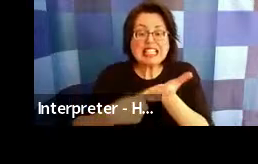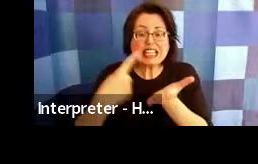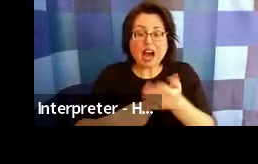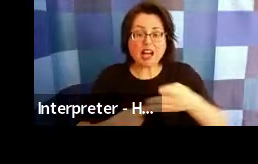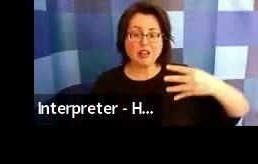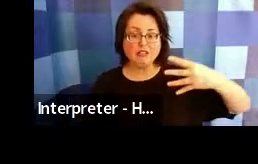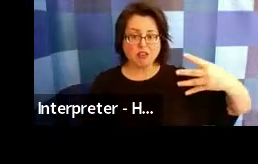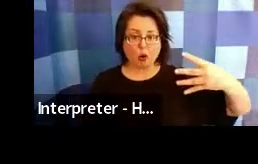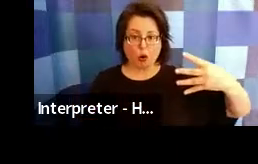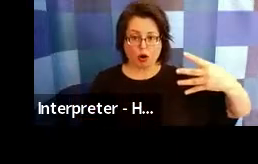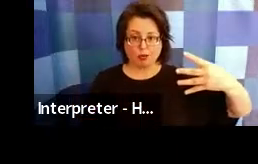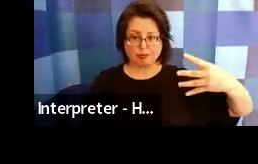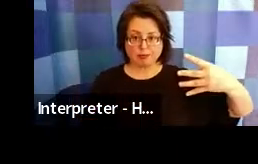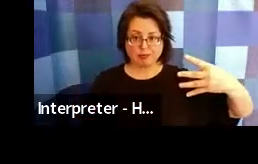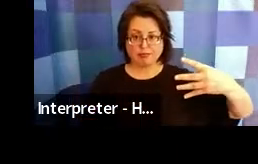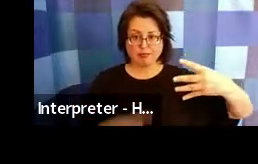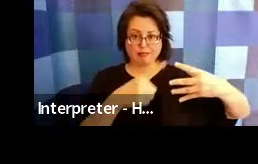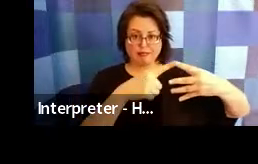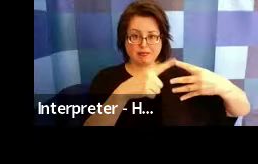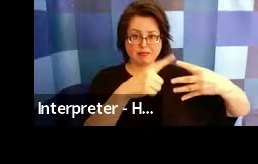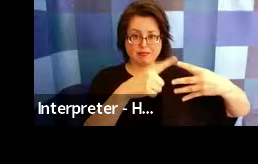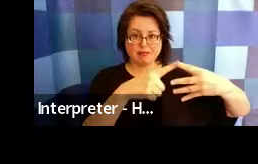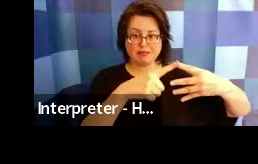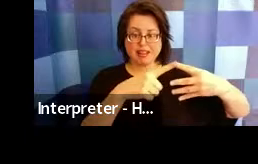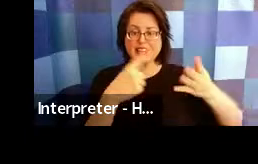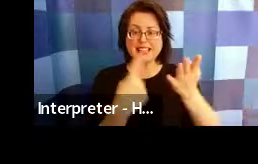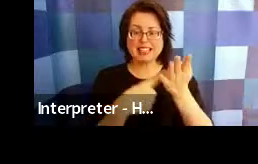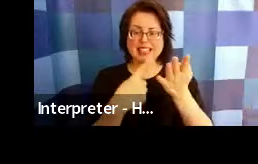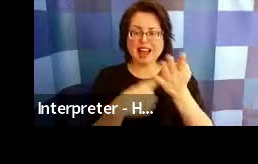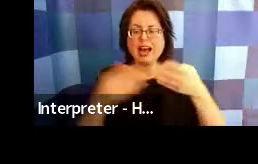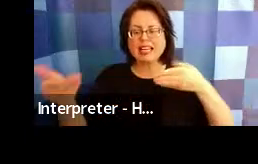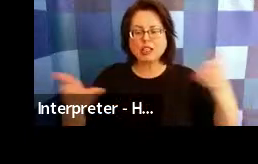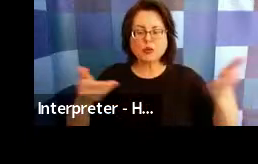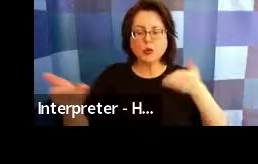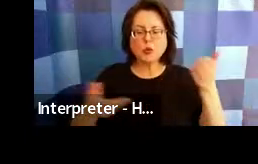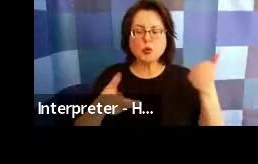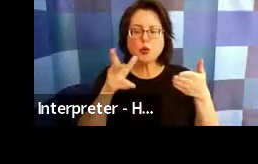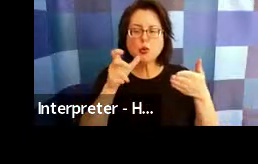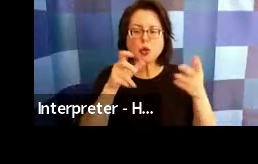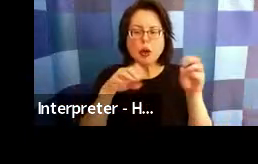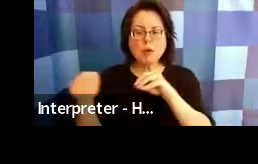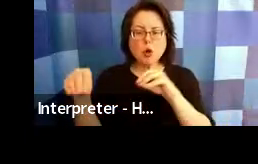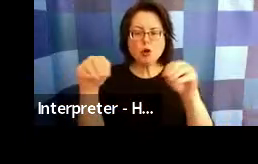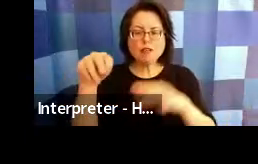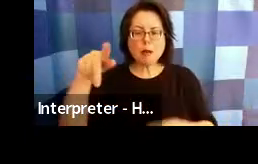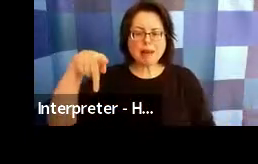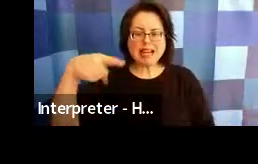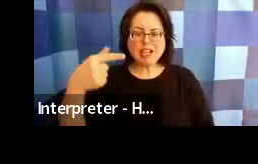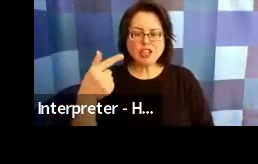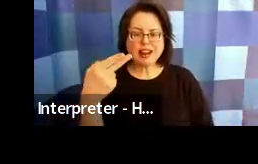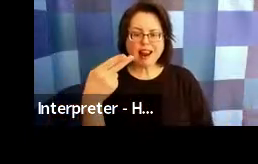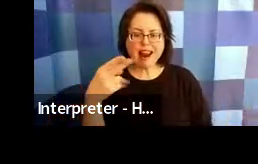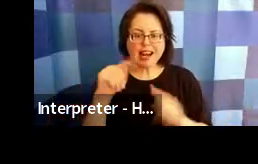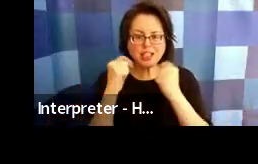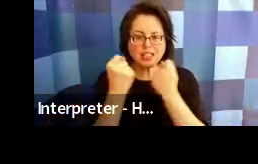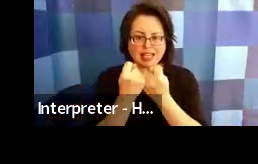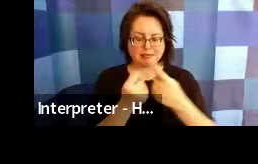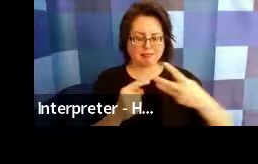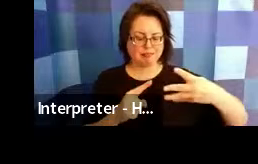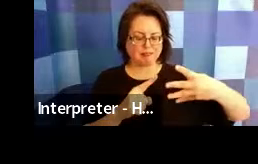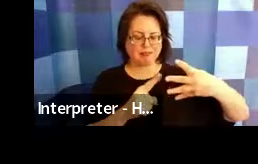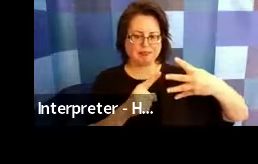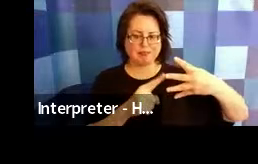to introduce you to the Move PGH team. Then we will give you an overview of scooter operations